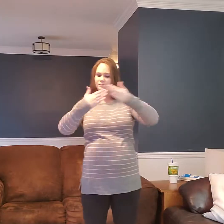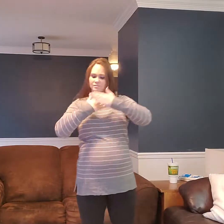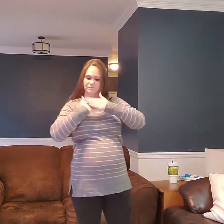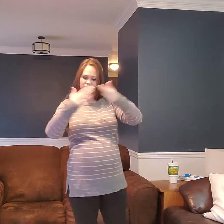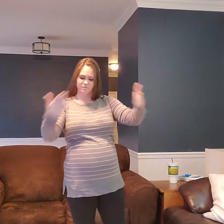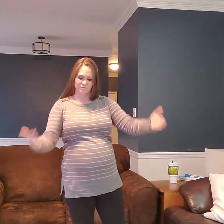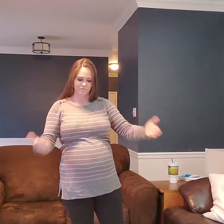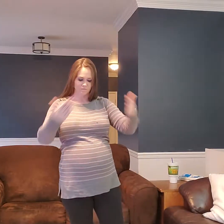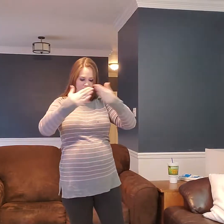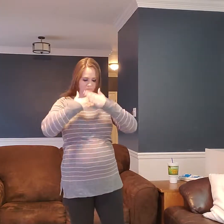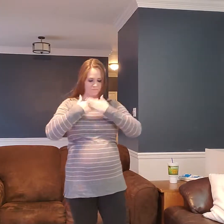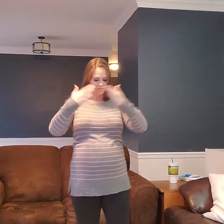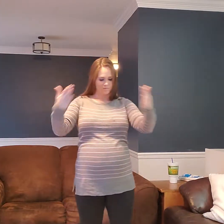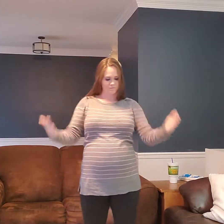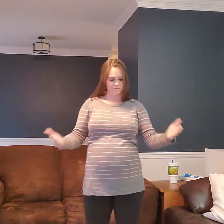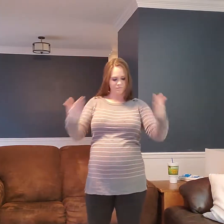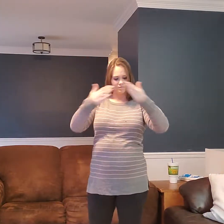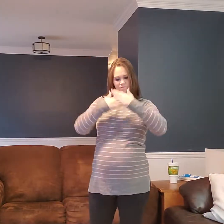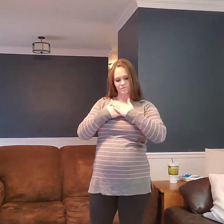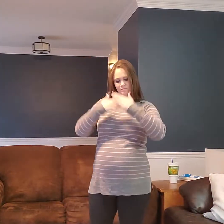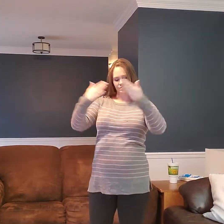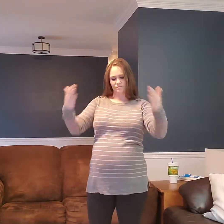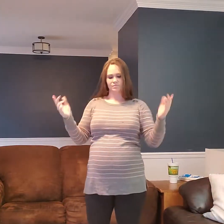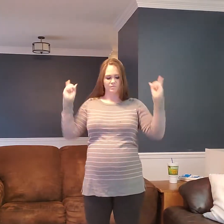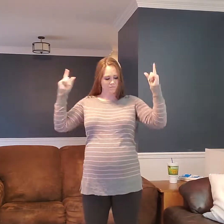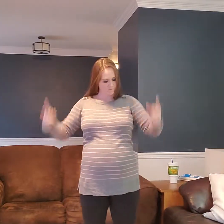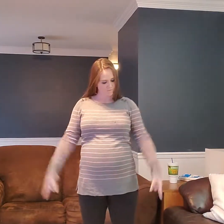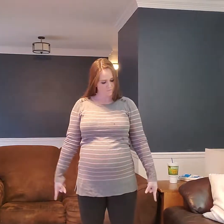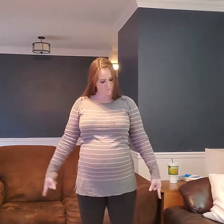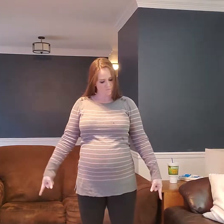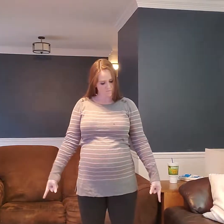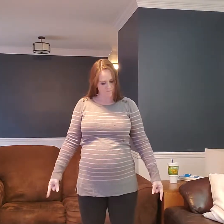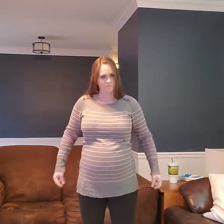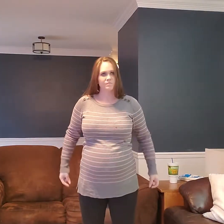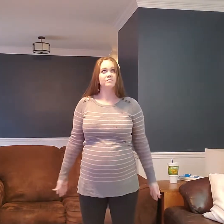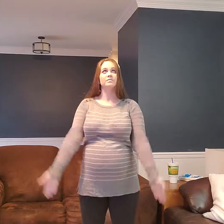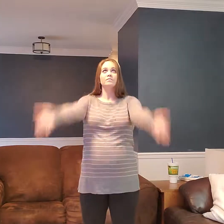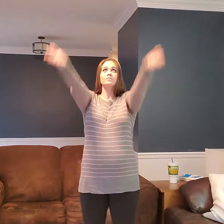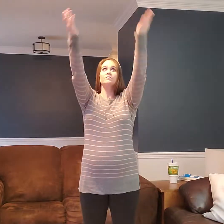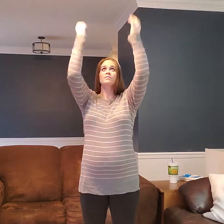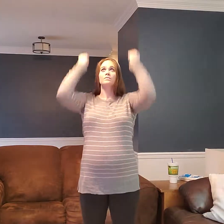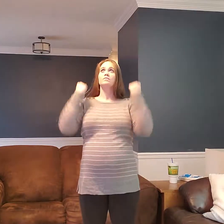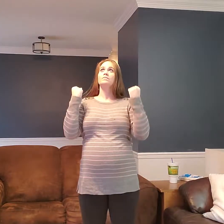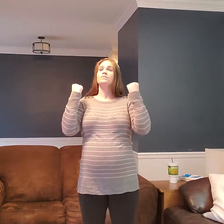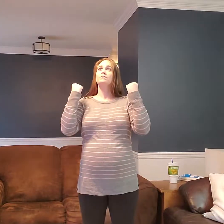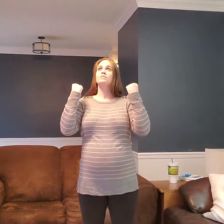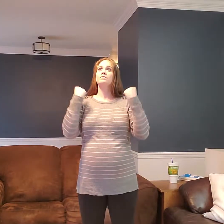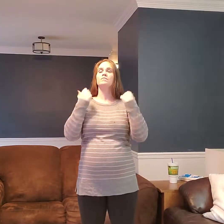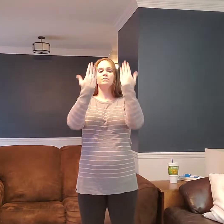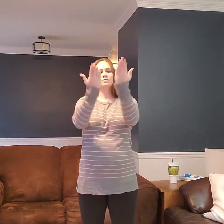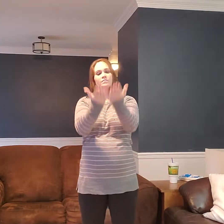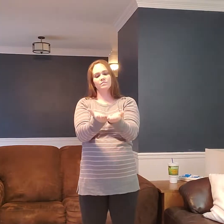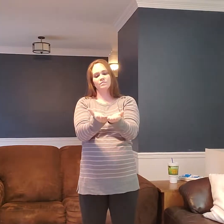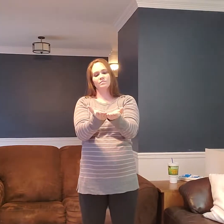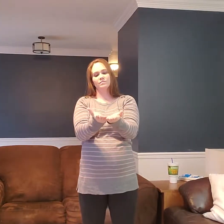in my soul And it begins when I breathe in Your word